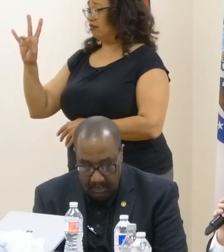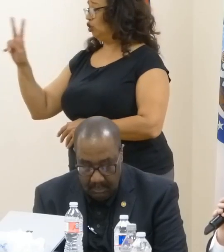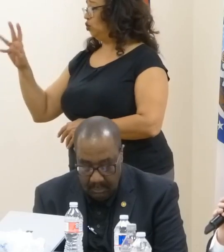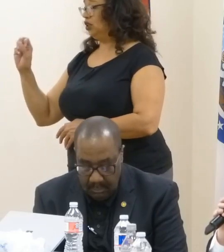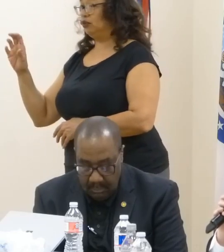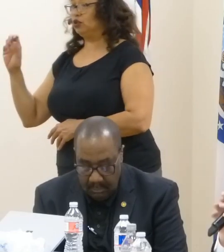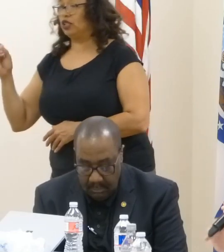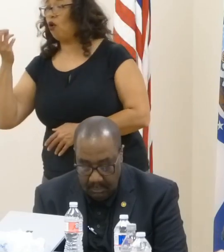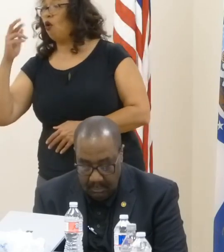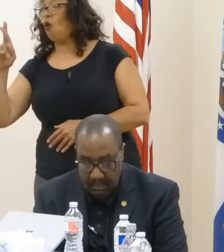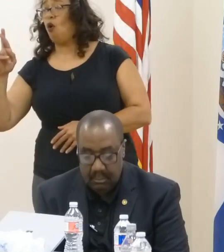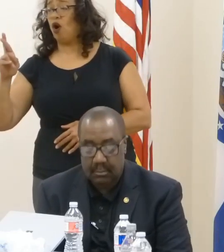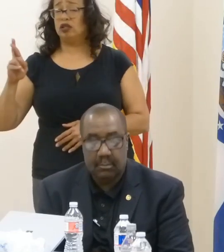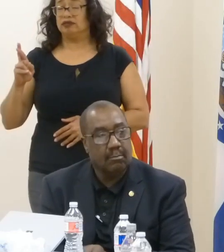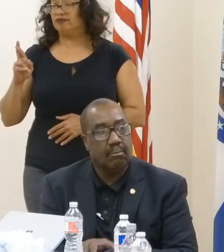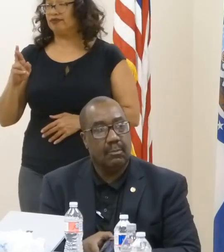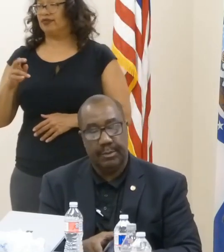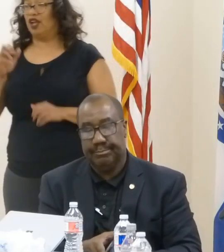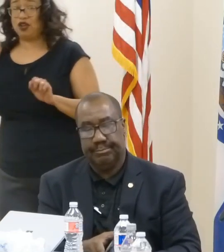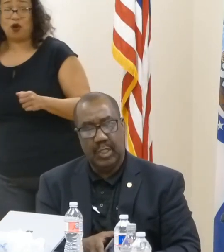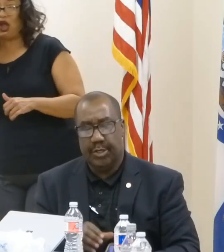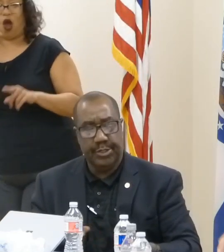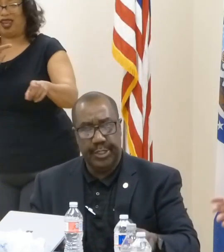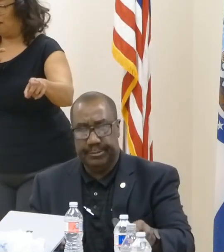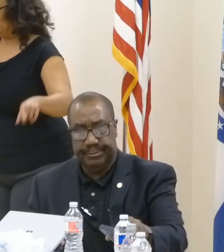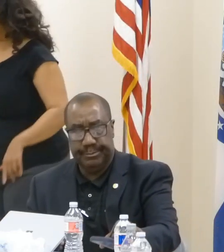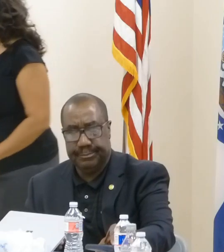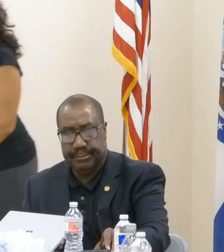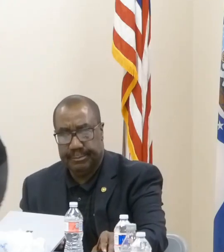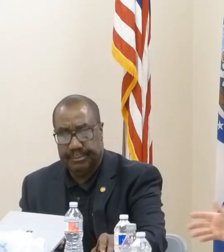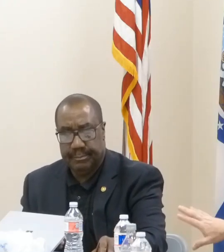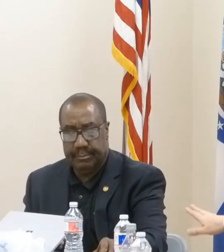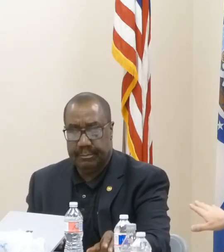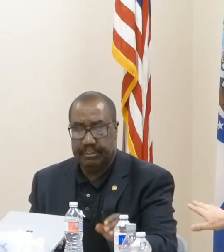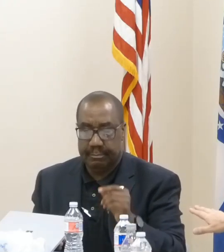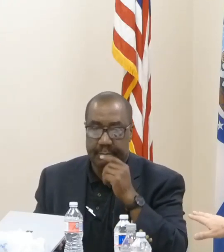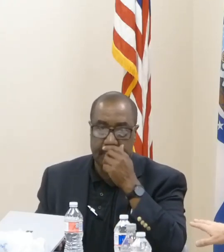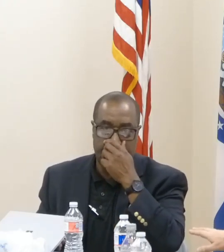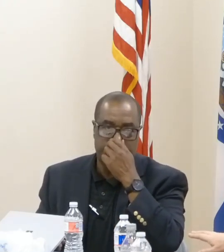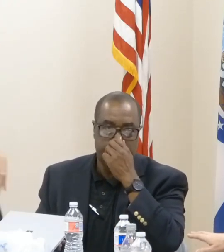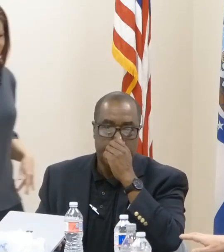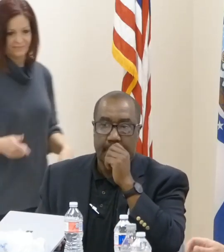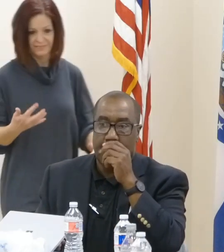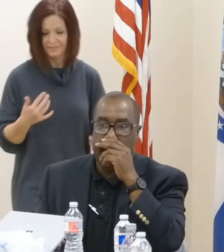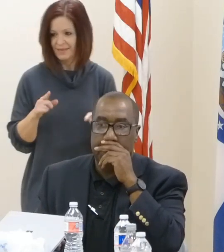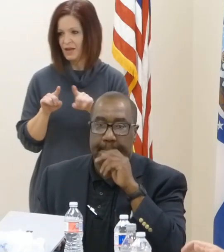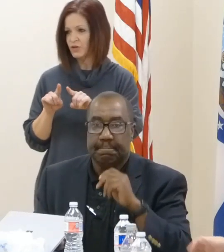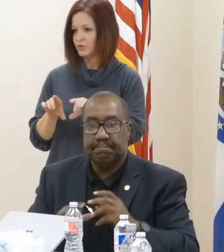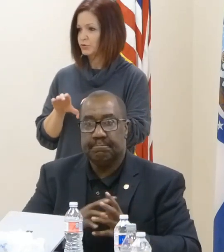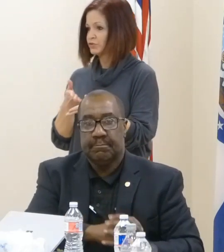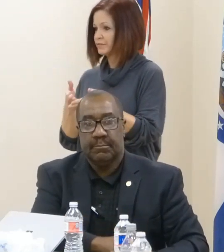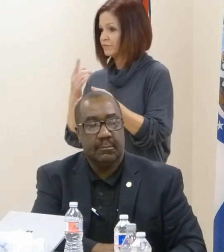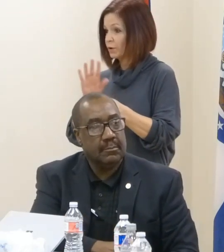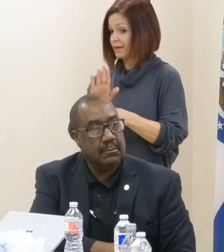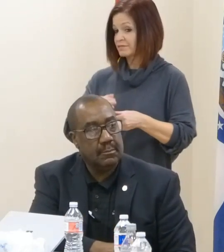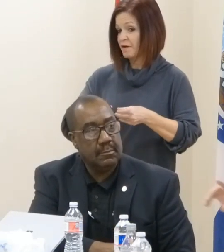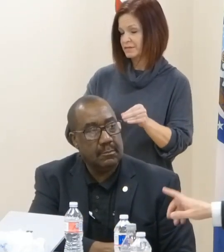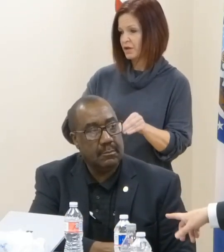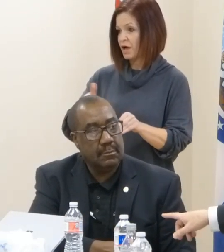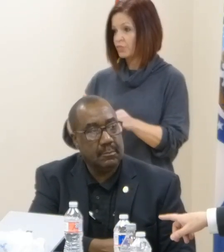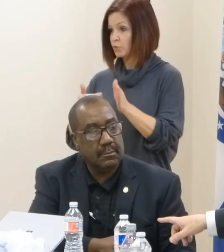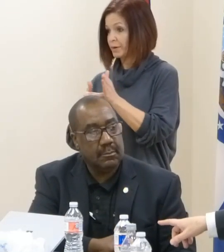573-751-7200. Or again, and I don't mean to put it all in the representative's office, but I do constituent services for his offices and all the other reps'